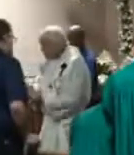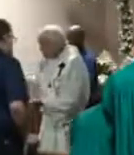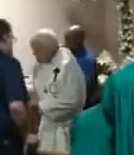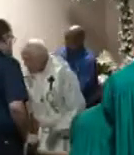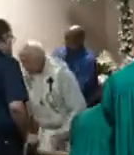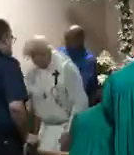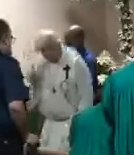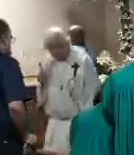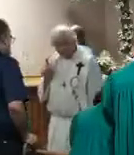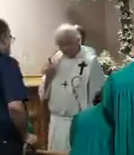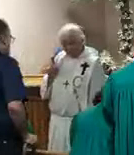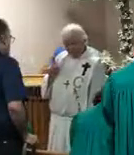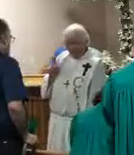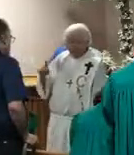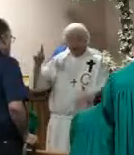forever. Jesus is risen.